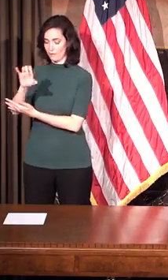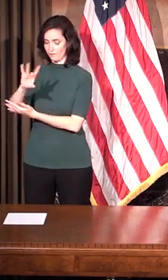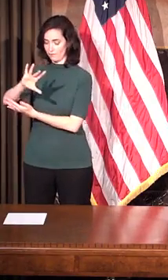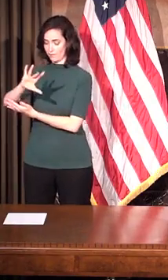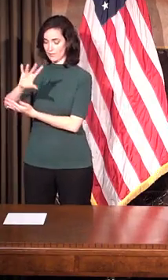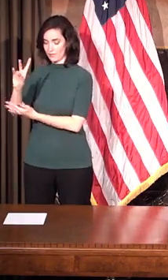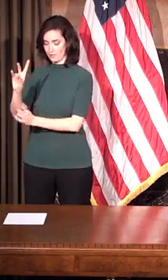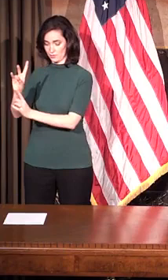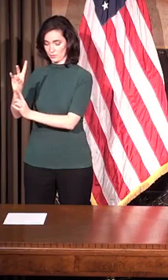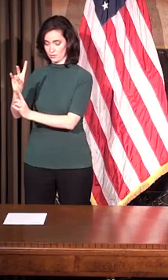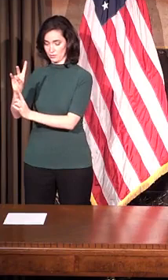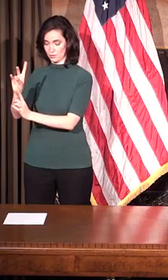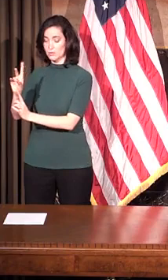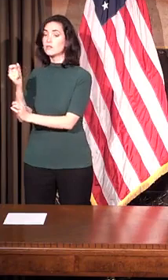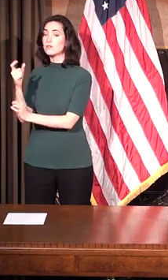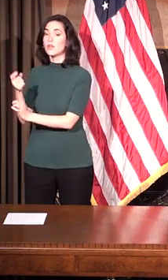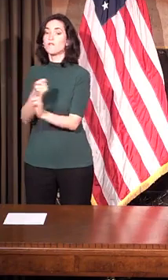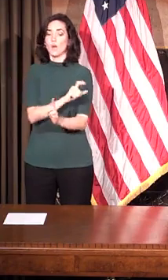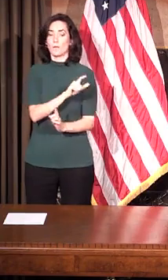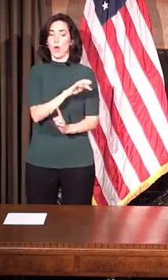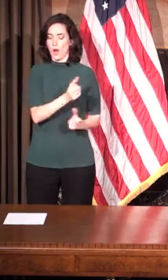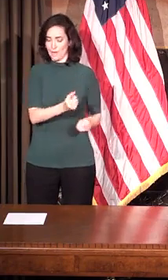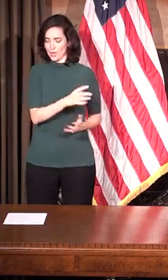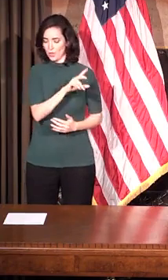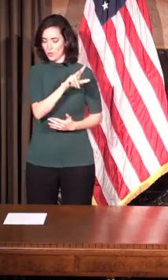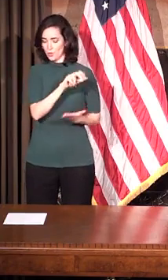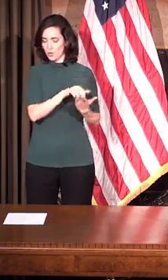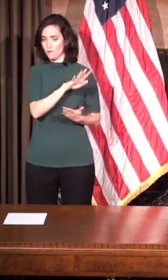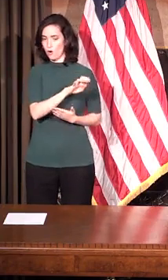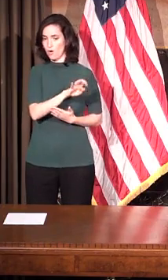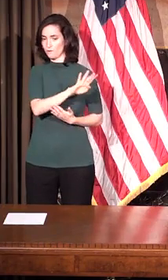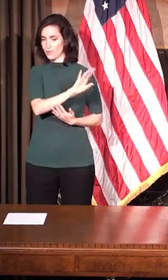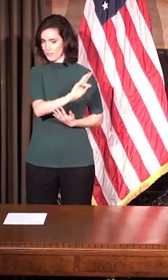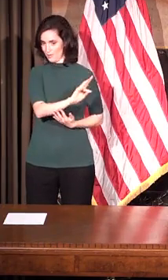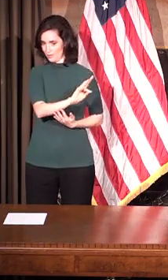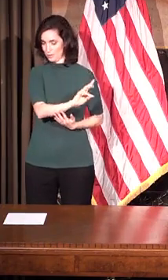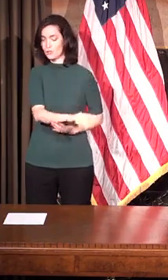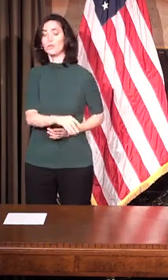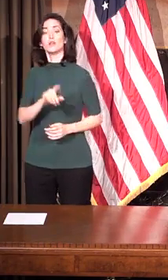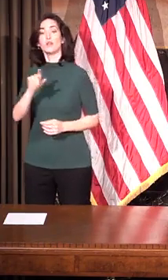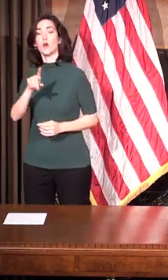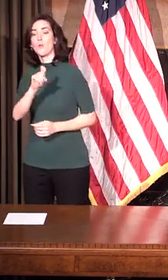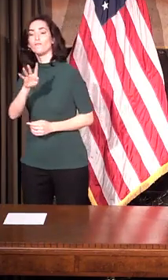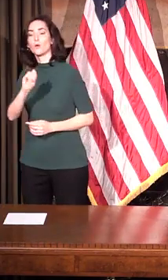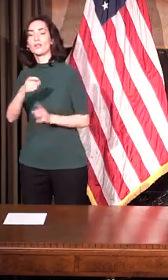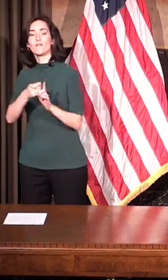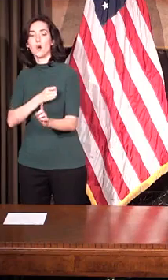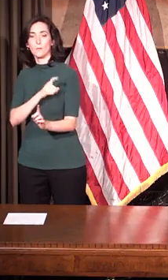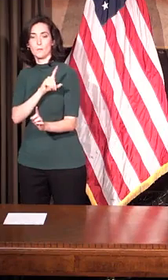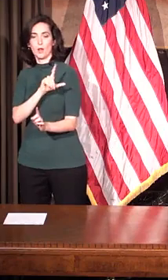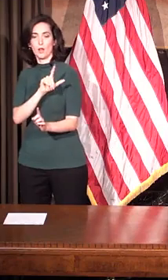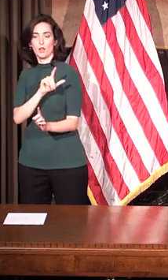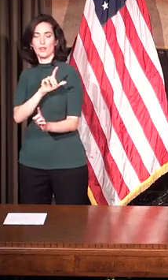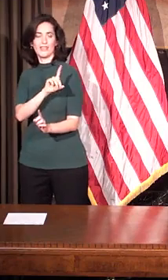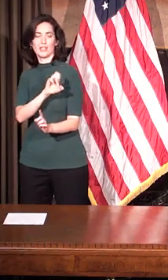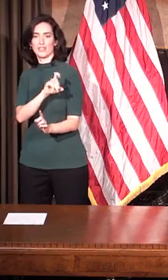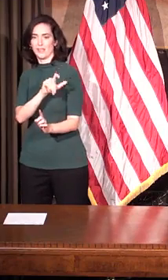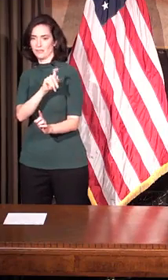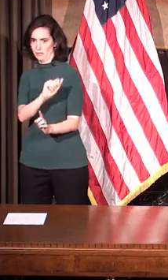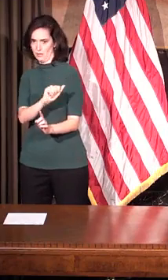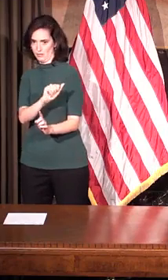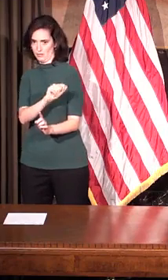3,447 were Hurricane Laura evacuees and 140 Hurricane Delta evacuees. Of that number,